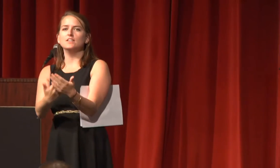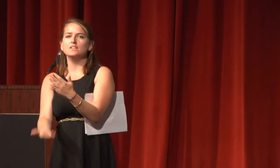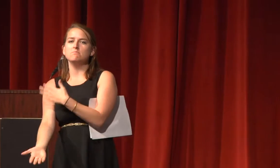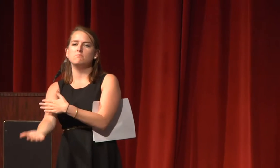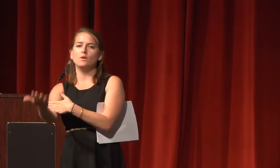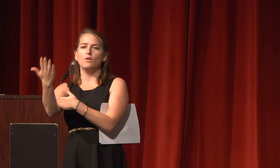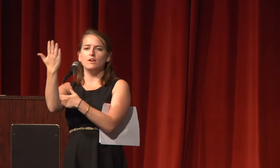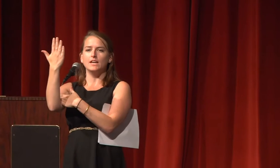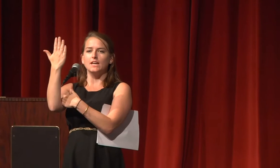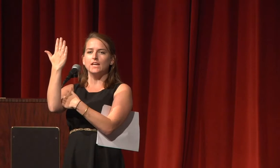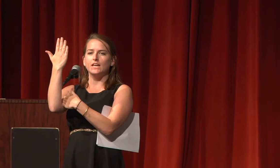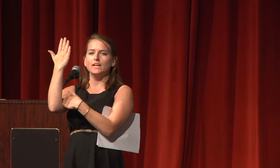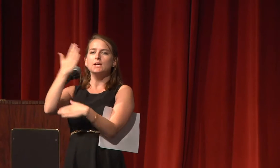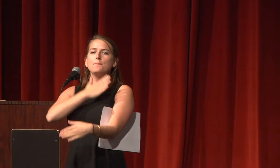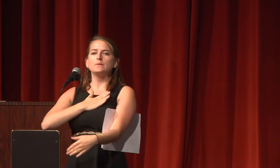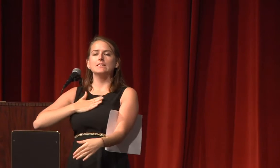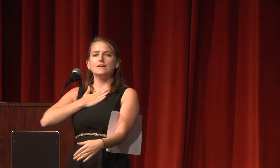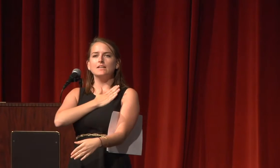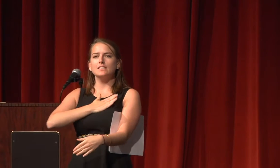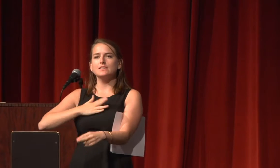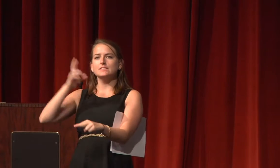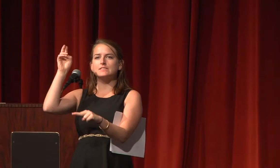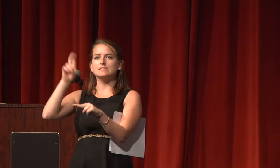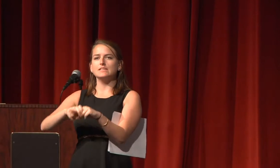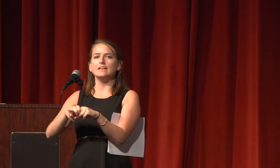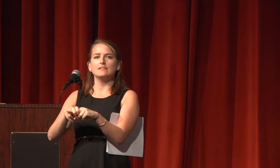Good morning. Please sit.